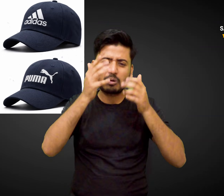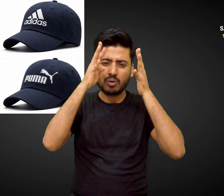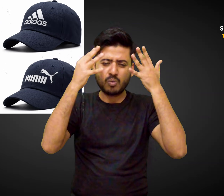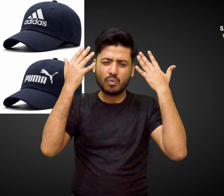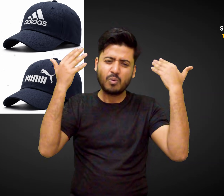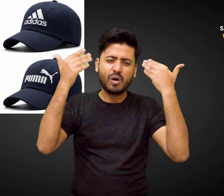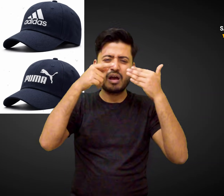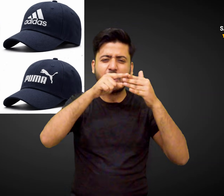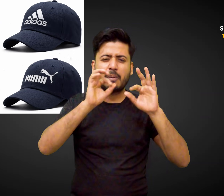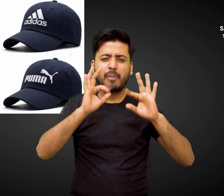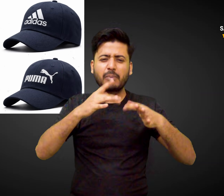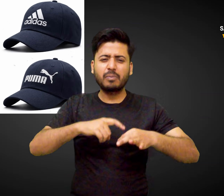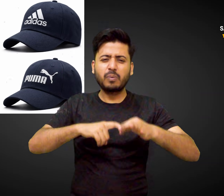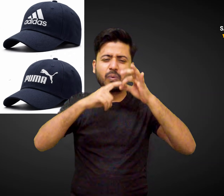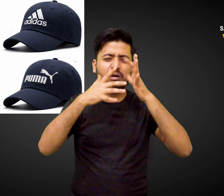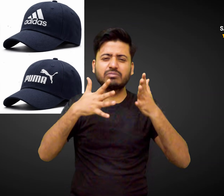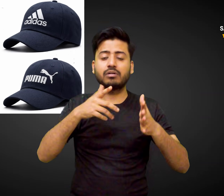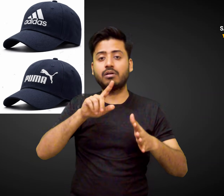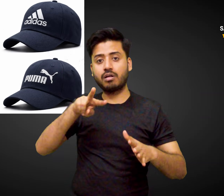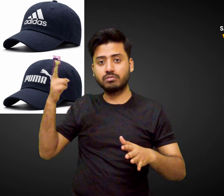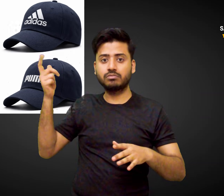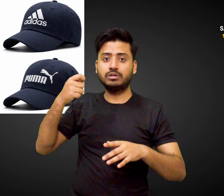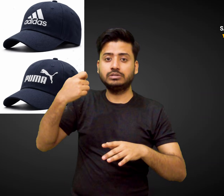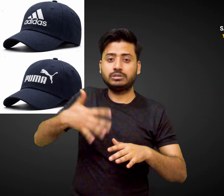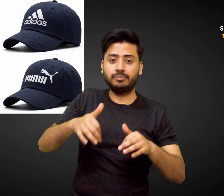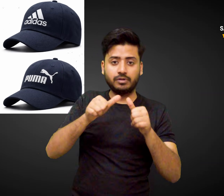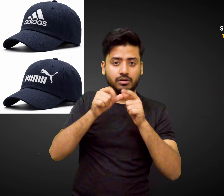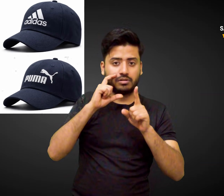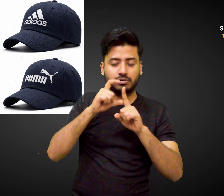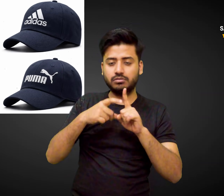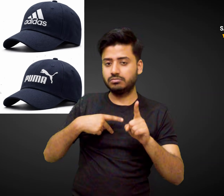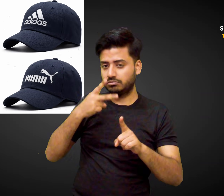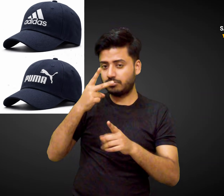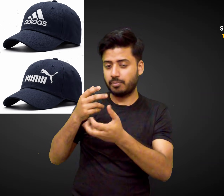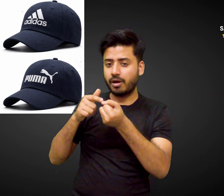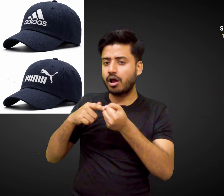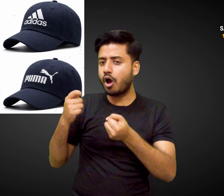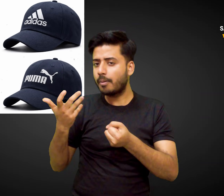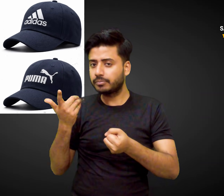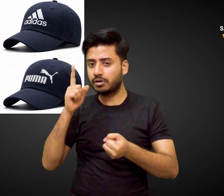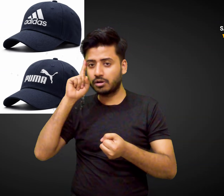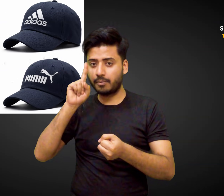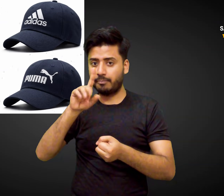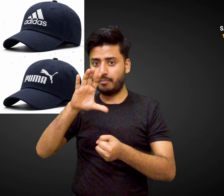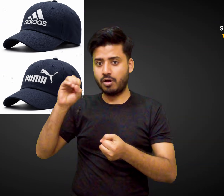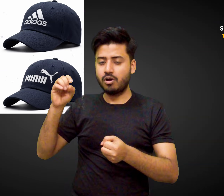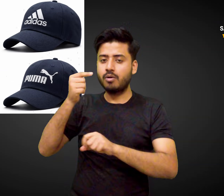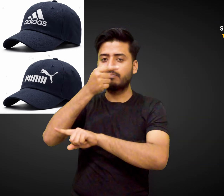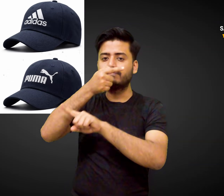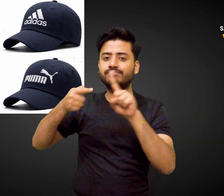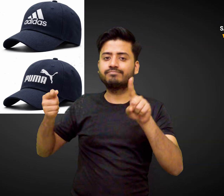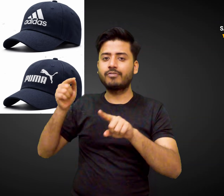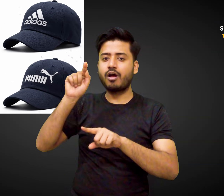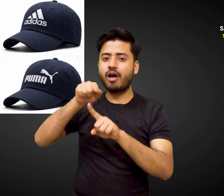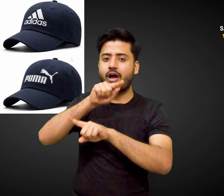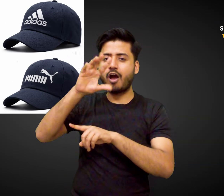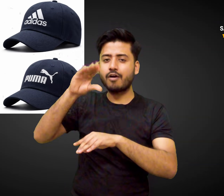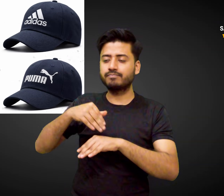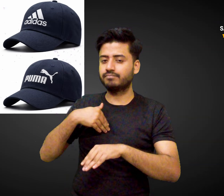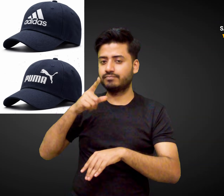caps regularly. Wash caps frequently to remove accumulated sweat, oil, and bacteria that can lead to scalp infections